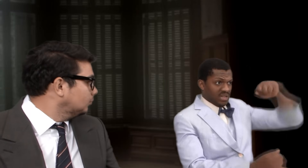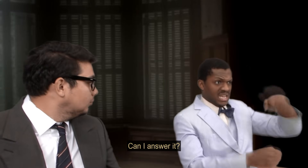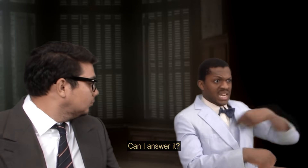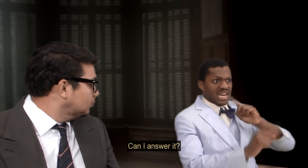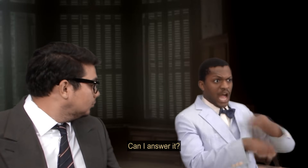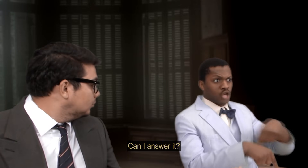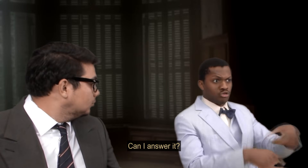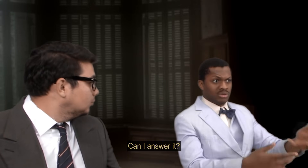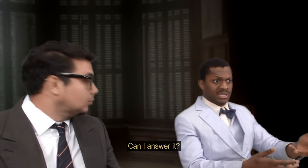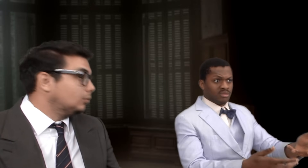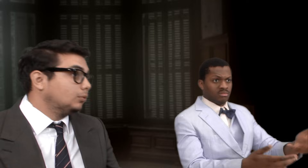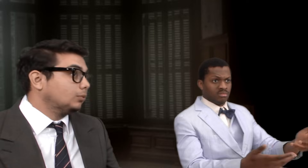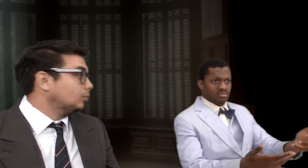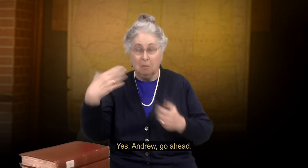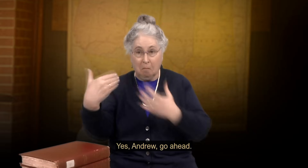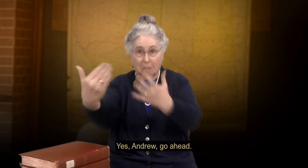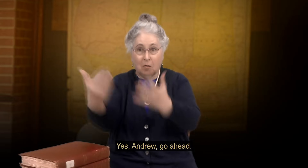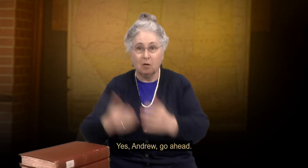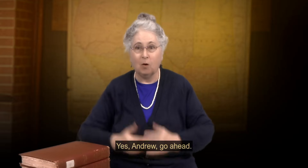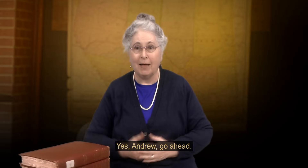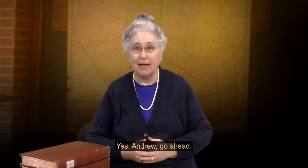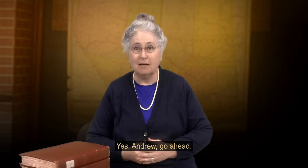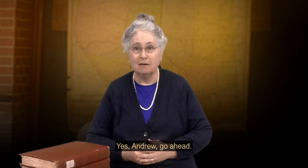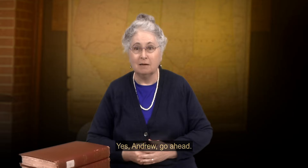Can I do it? Yes, Andrew, go ahead.